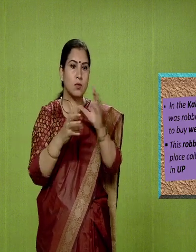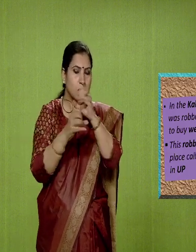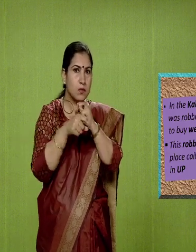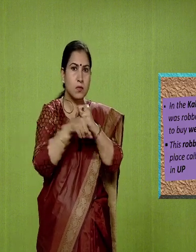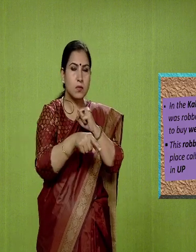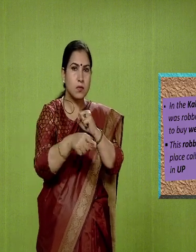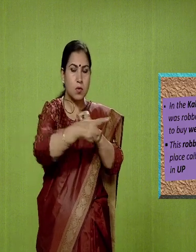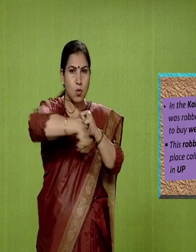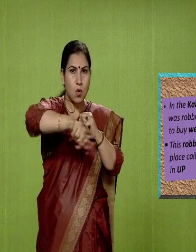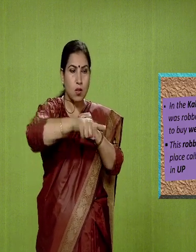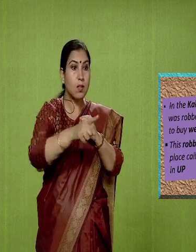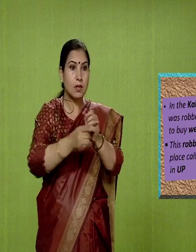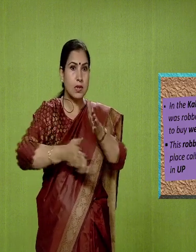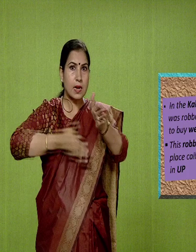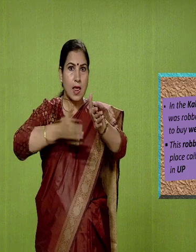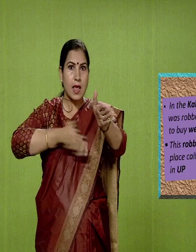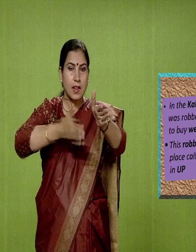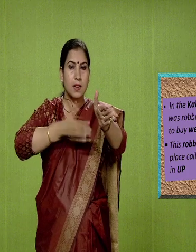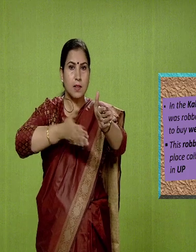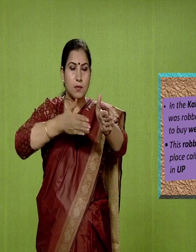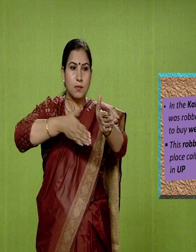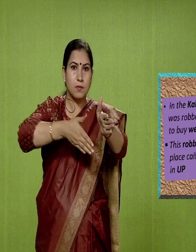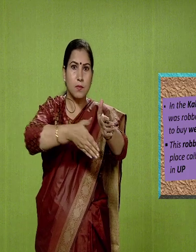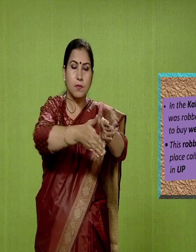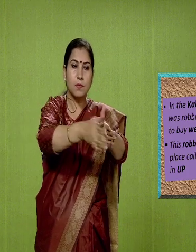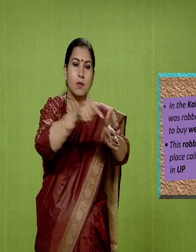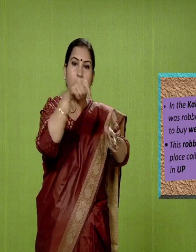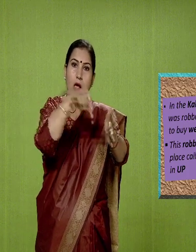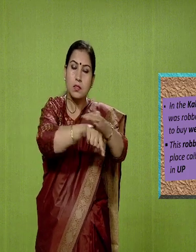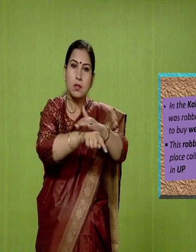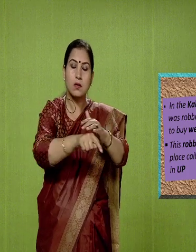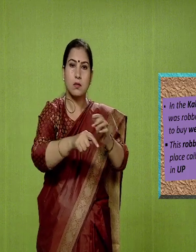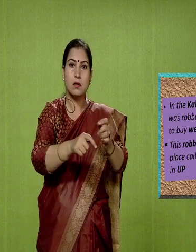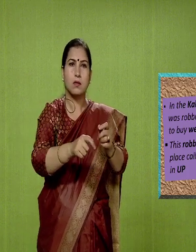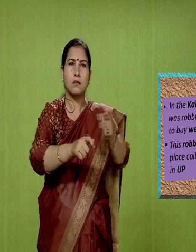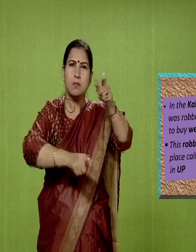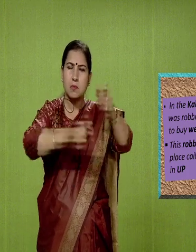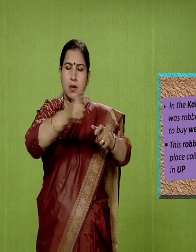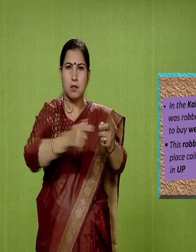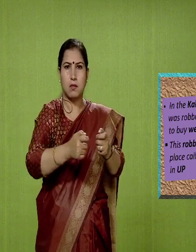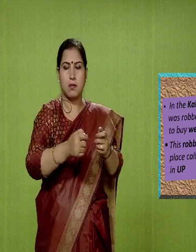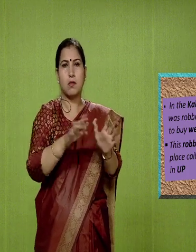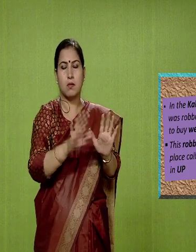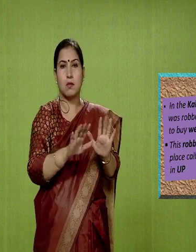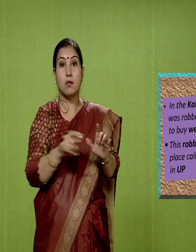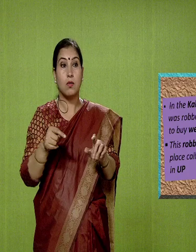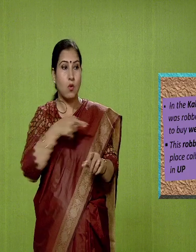a train was robbed to collect the money so that they can